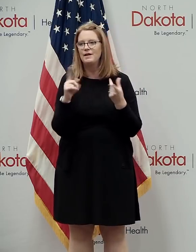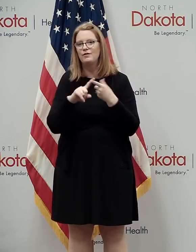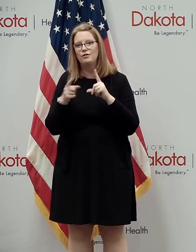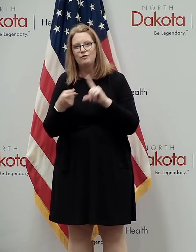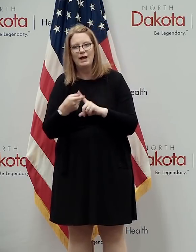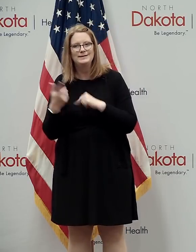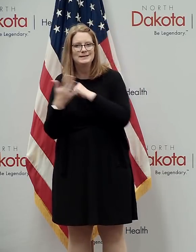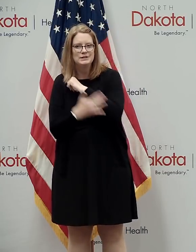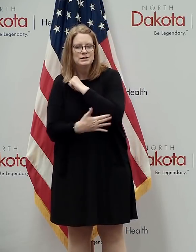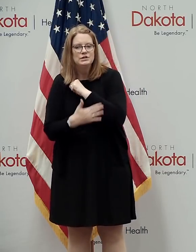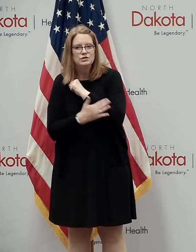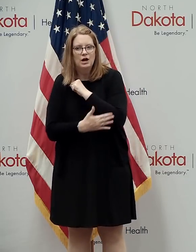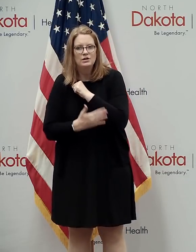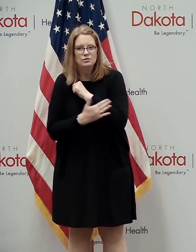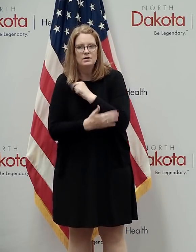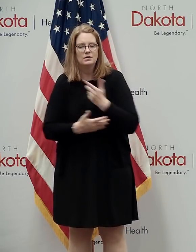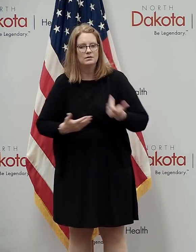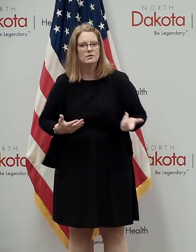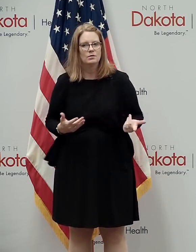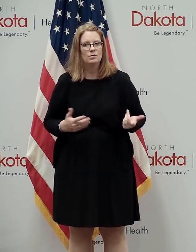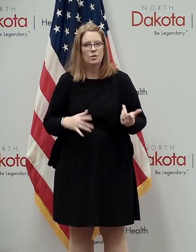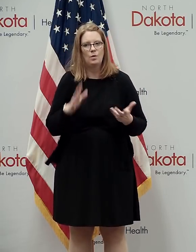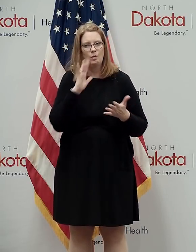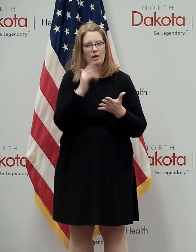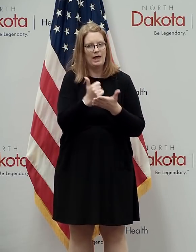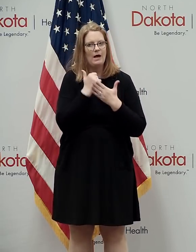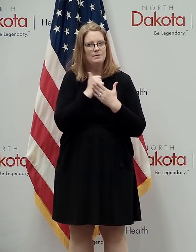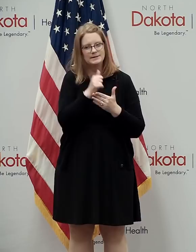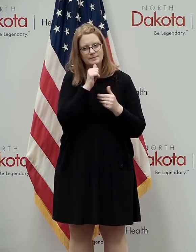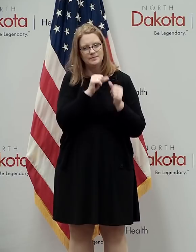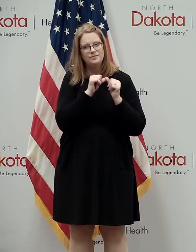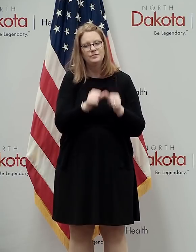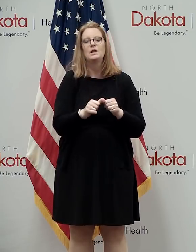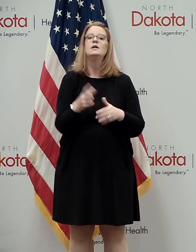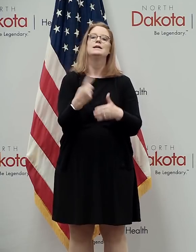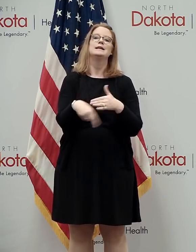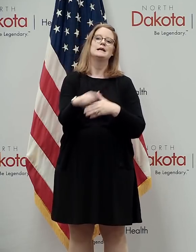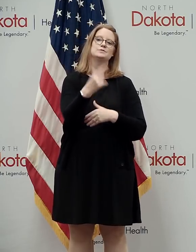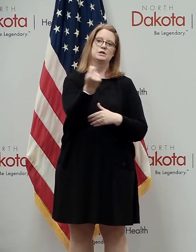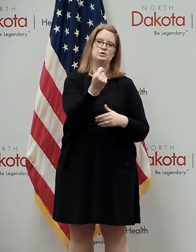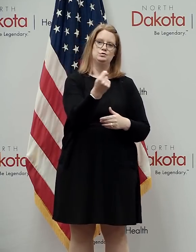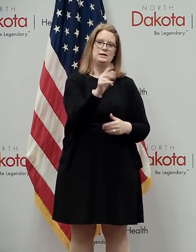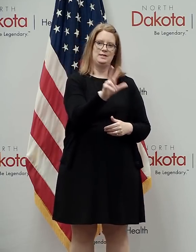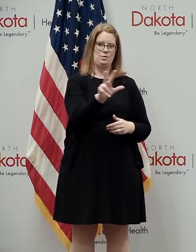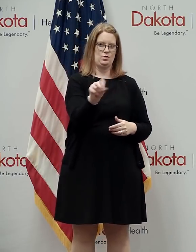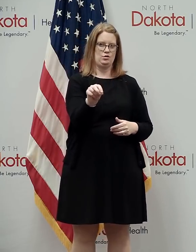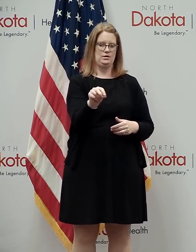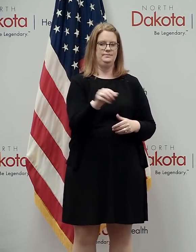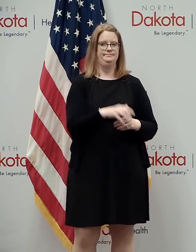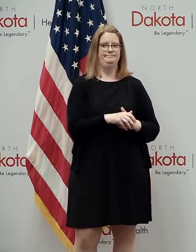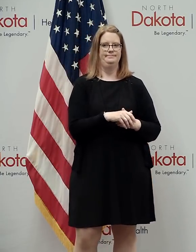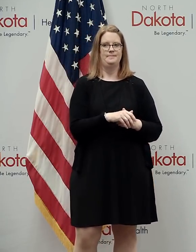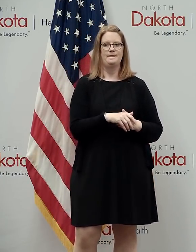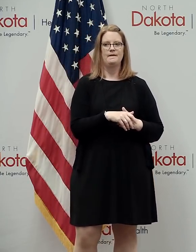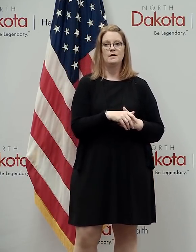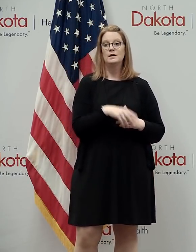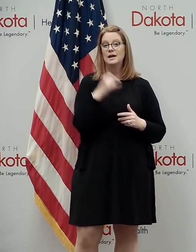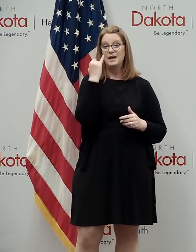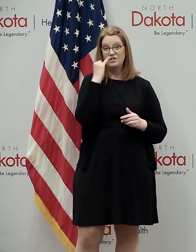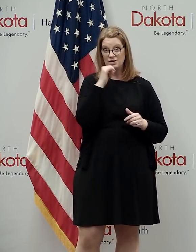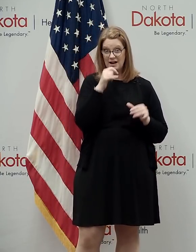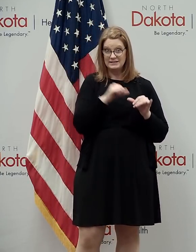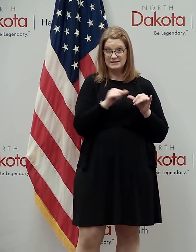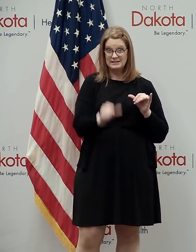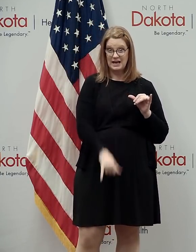and to your country, because that will help us make it through this. We'll be back here next Tuesday at 3:30. And so those that are not sticking around